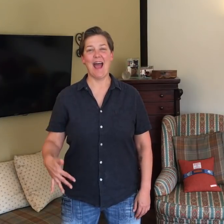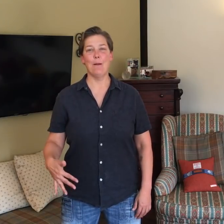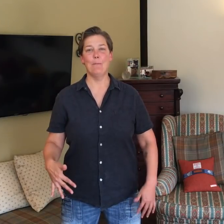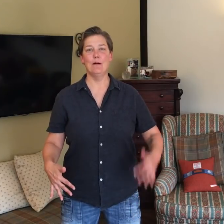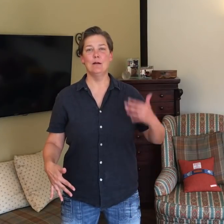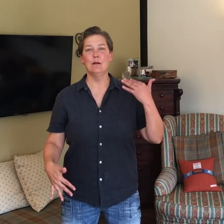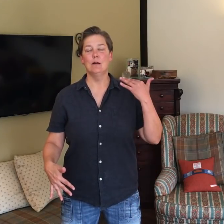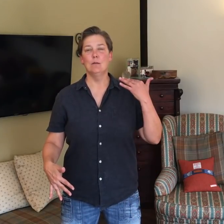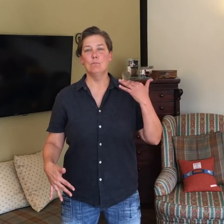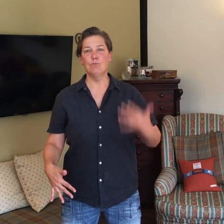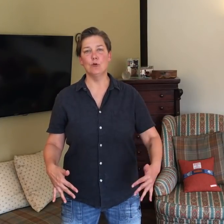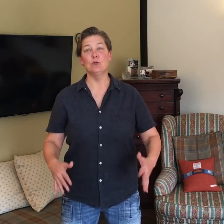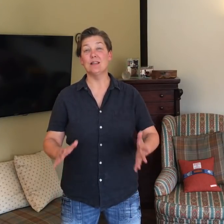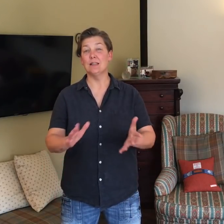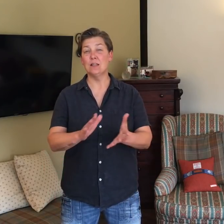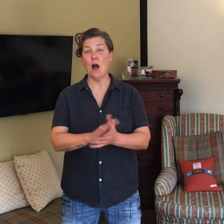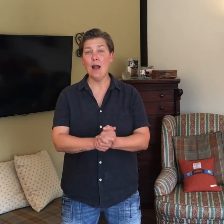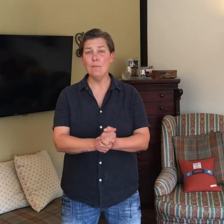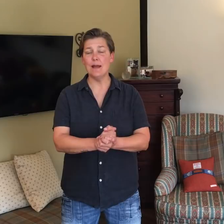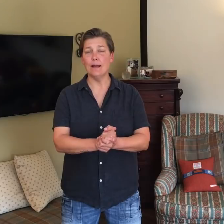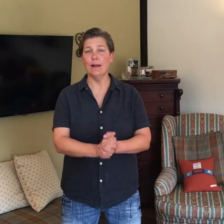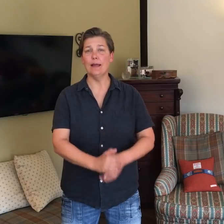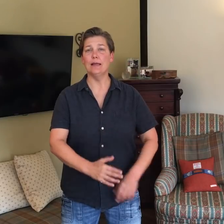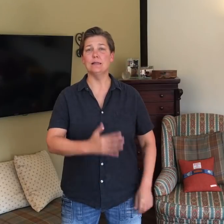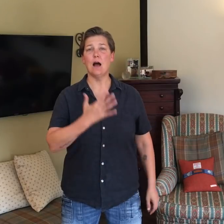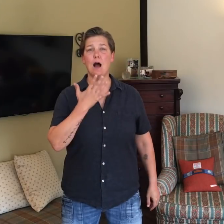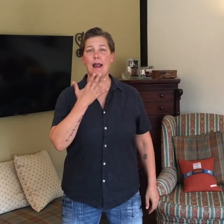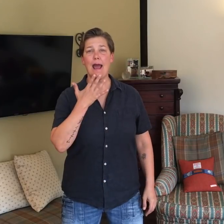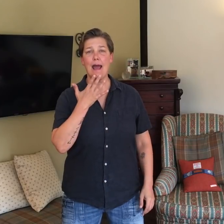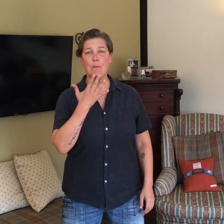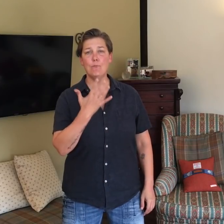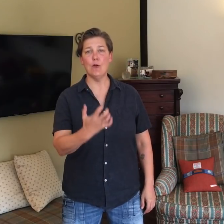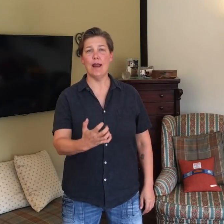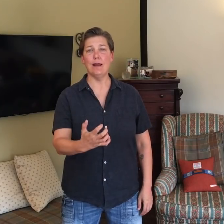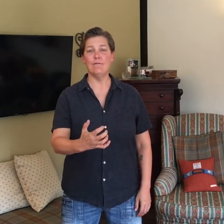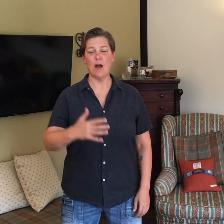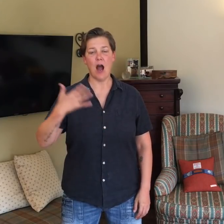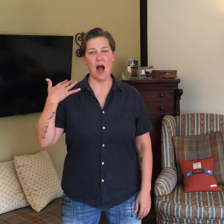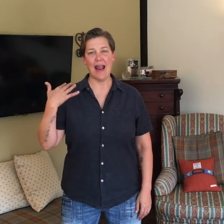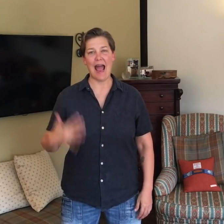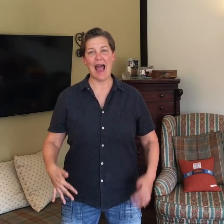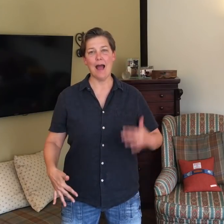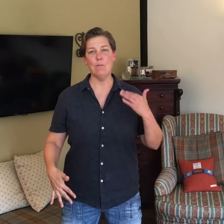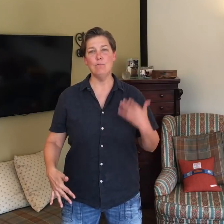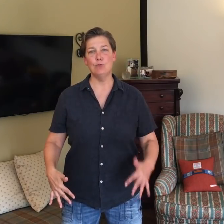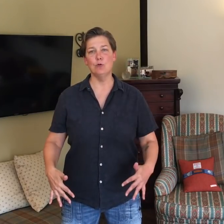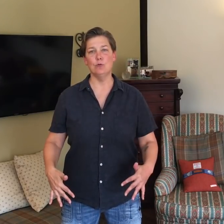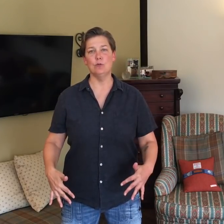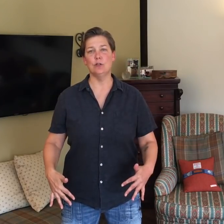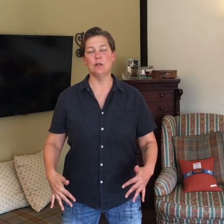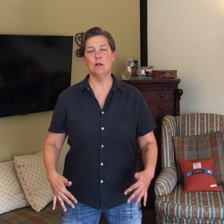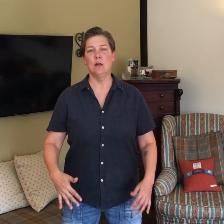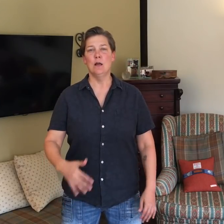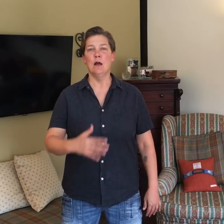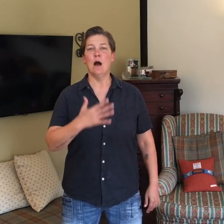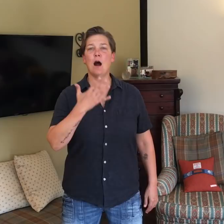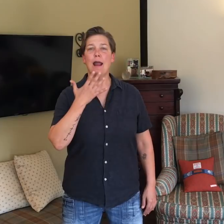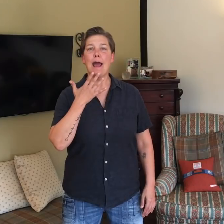am bruised. And the timing is I am brave, I am bruised. I